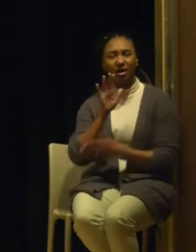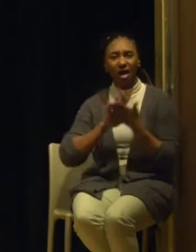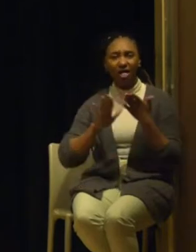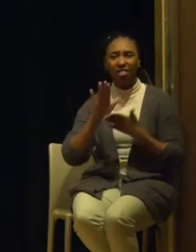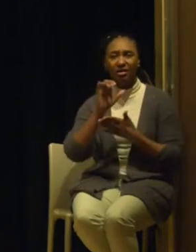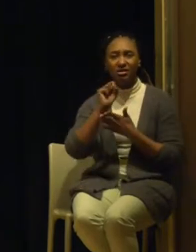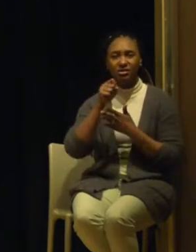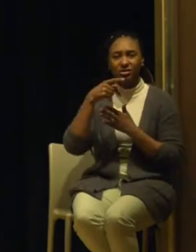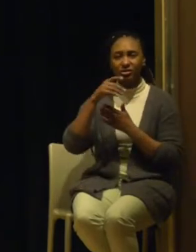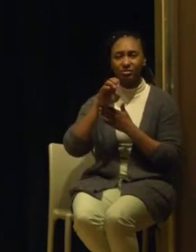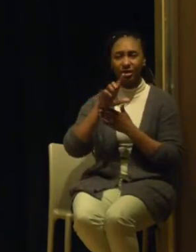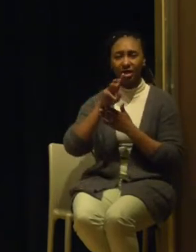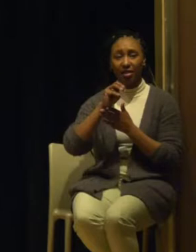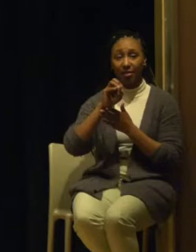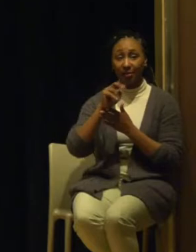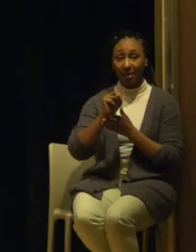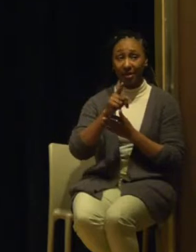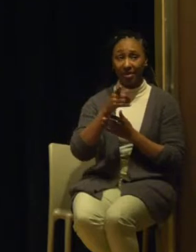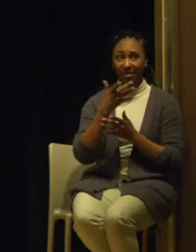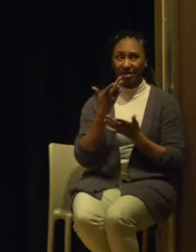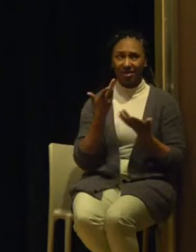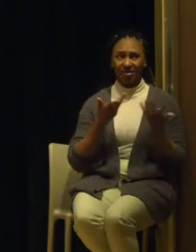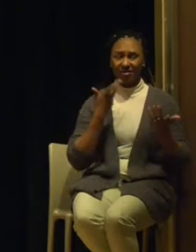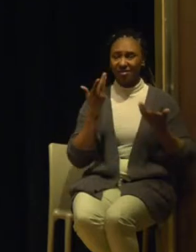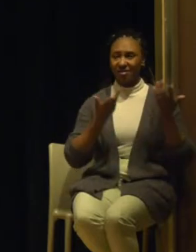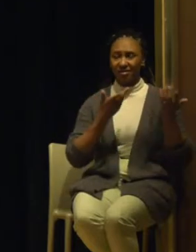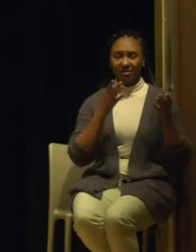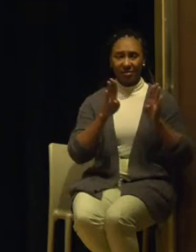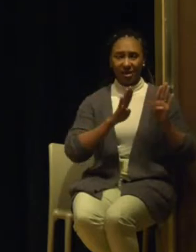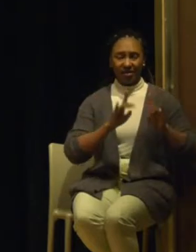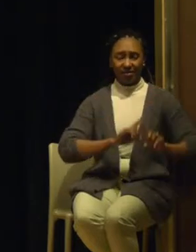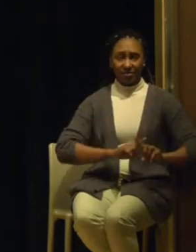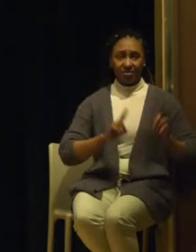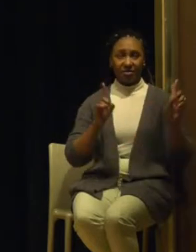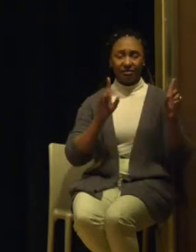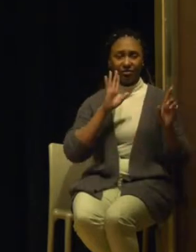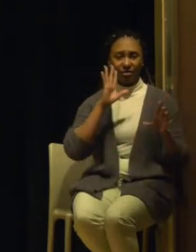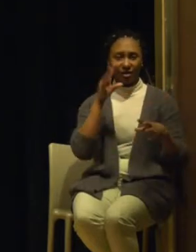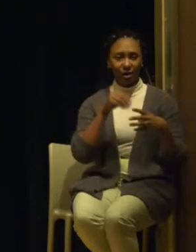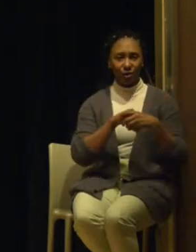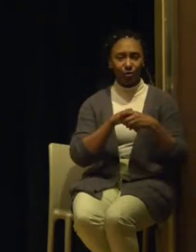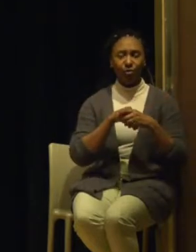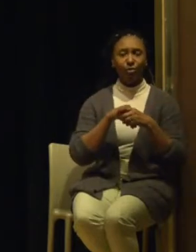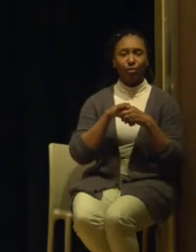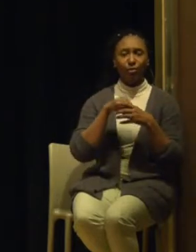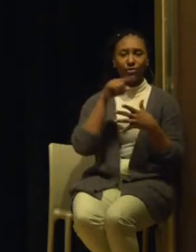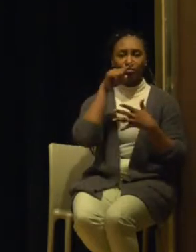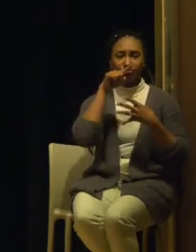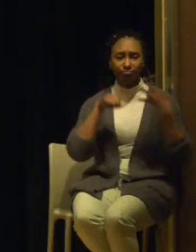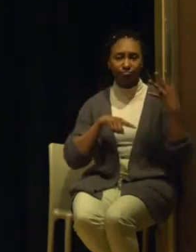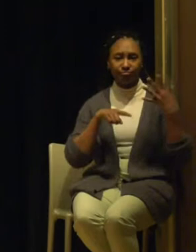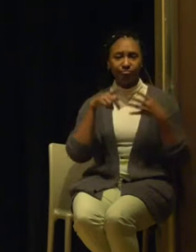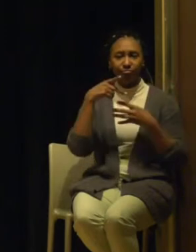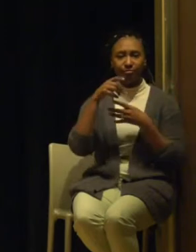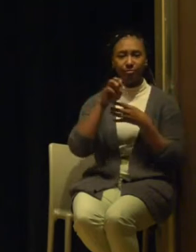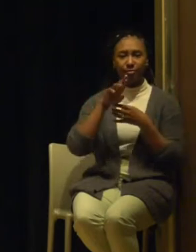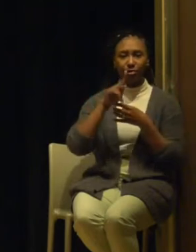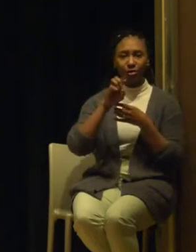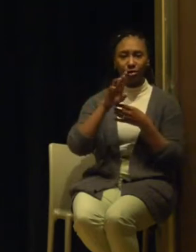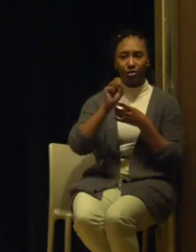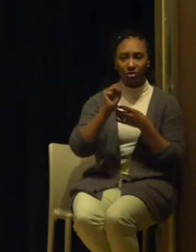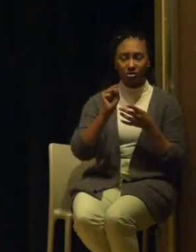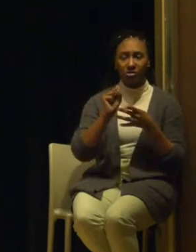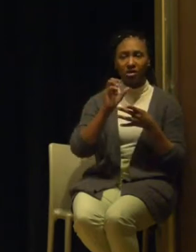time because I just bought this package of programming that included the Parkers, Soul Food, and Girlfriends.